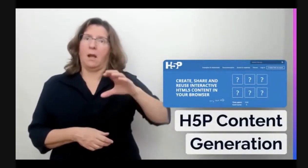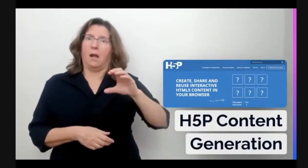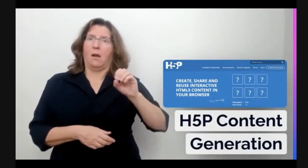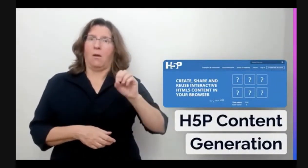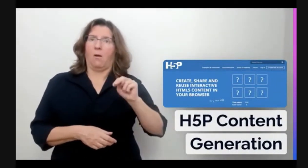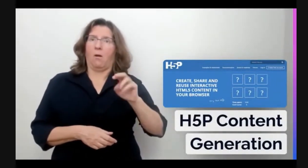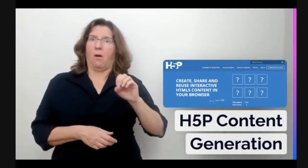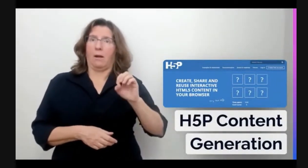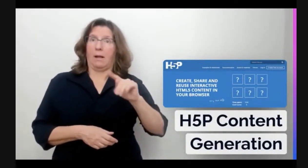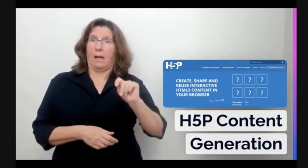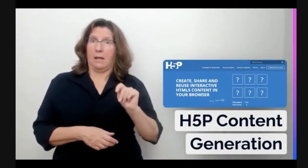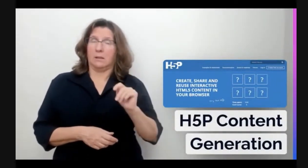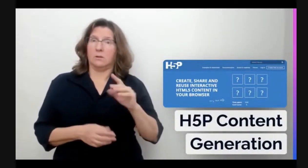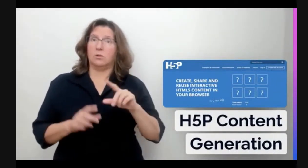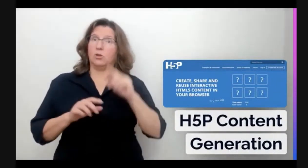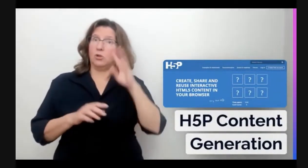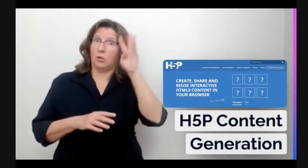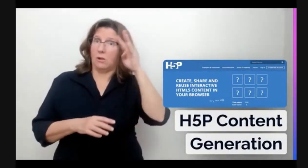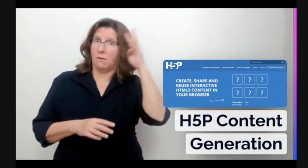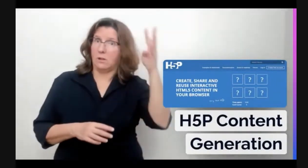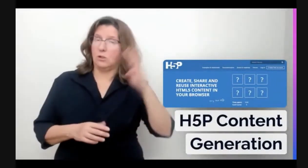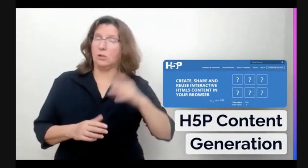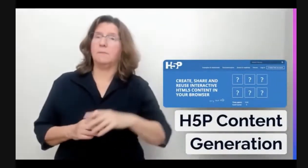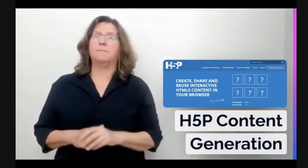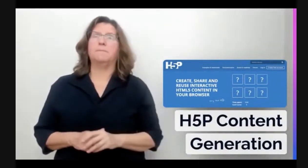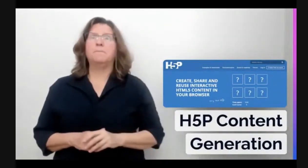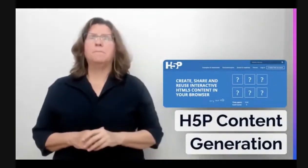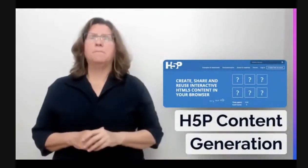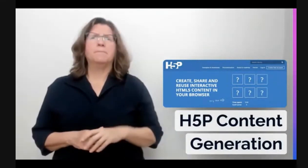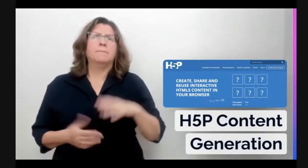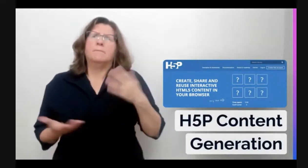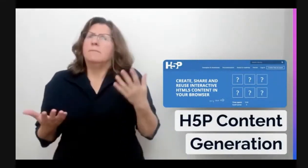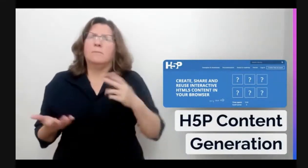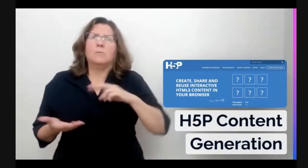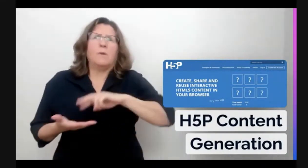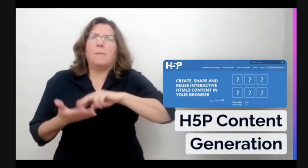PressBooks supports H5P generated content.